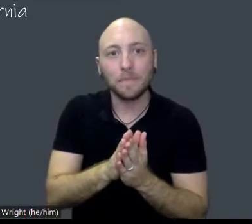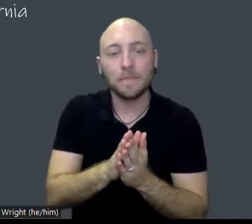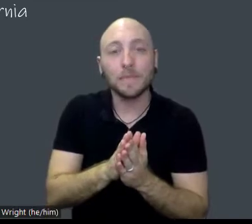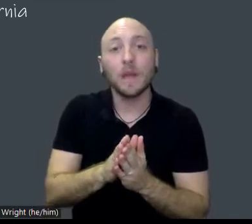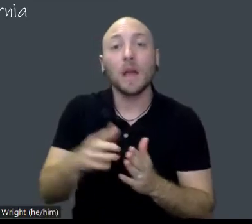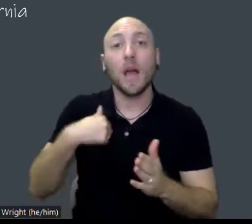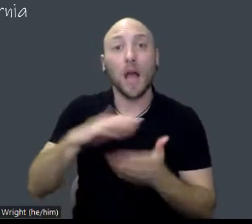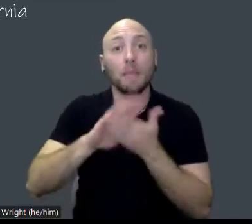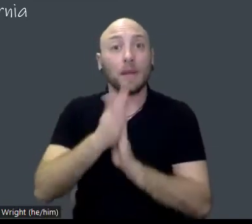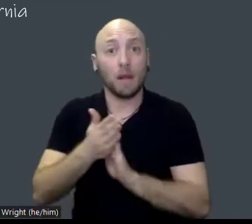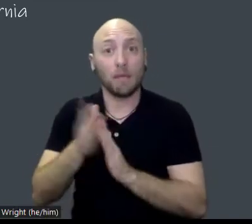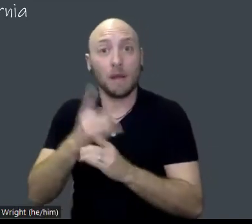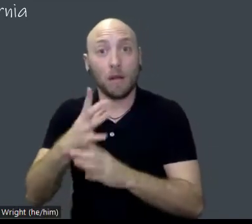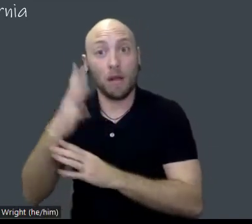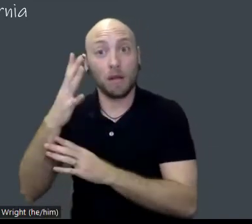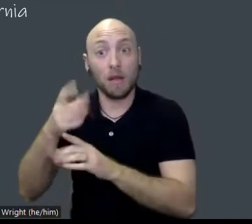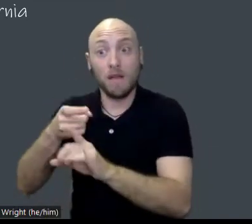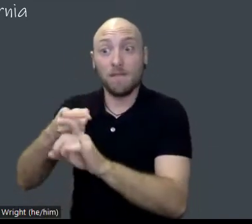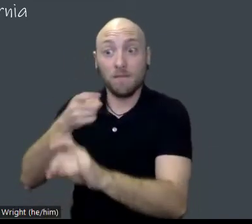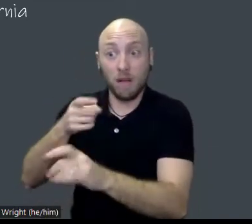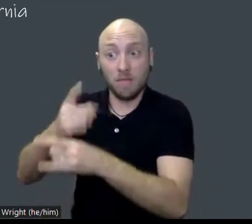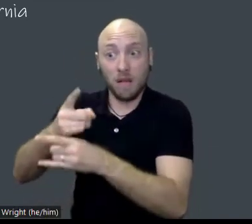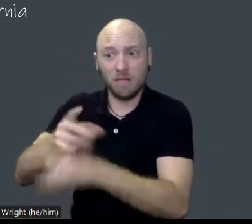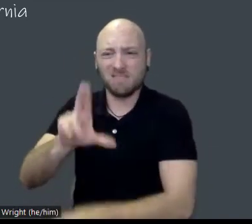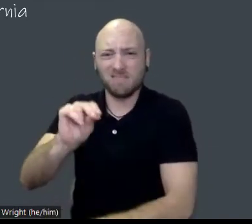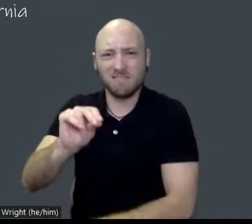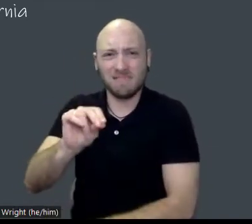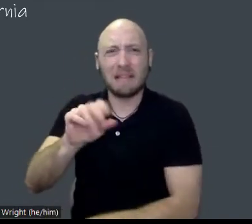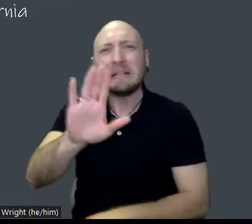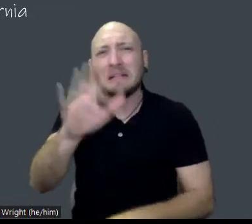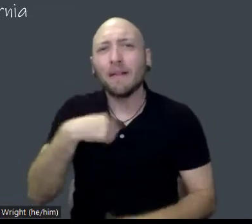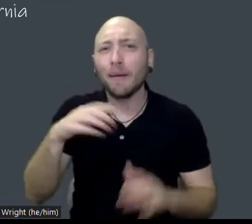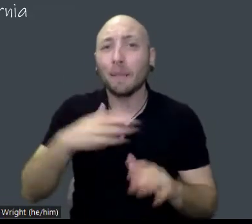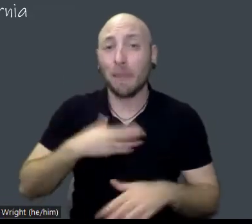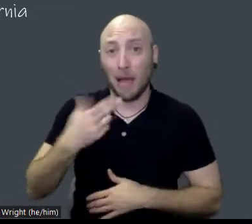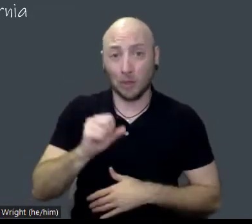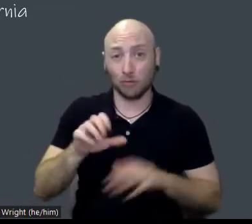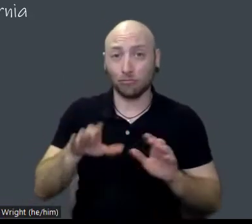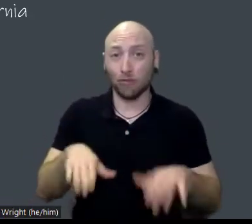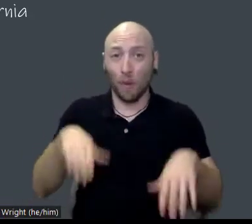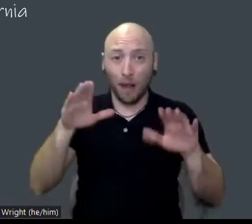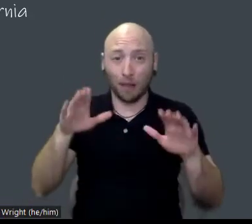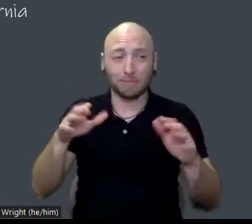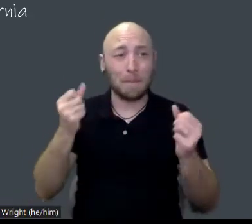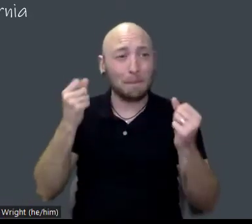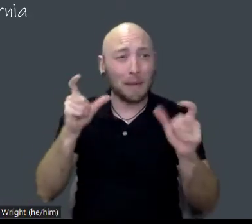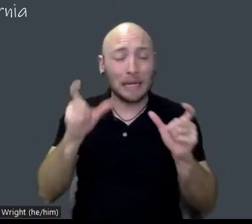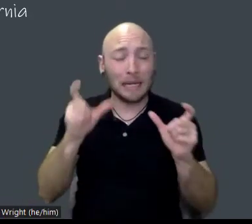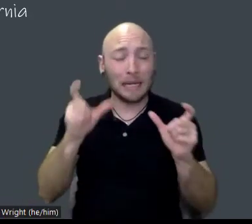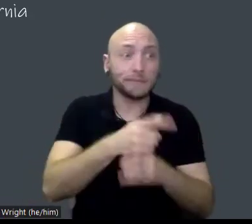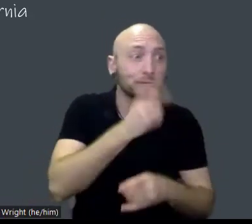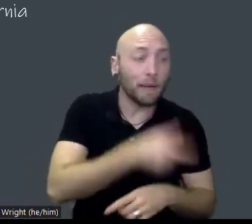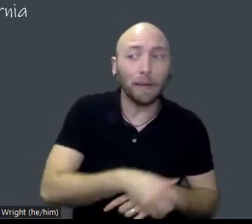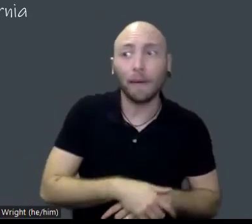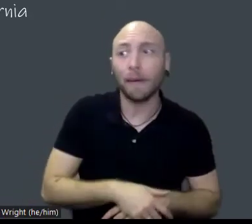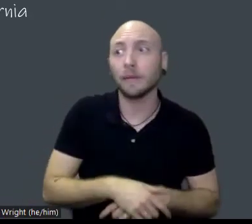because like, especially the time and place I grew up in, there were plenty of kids in my high school, in my social group who like drank alcohol